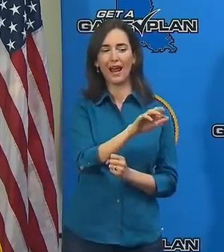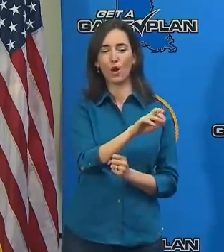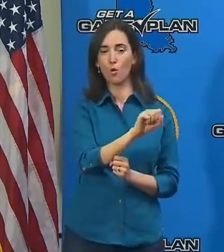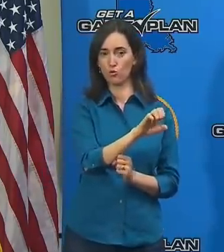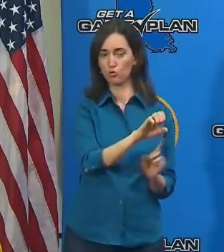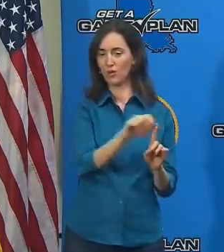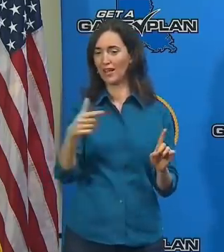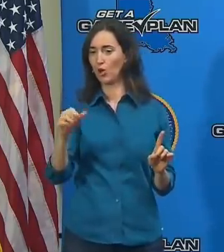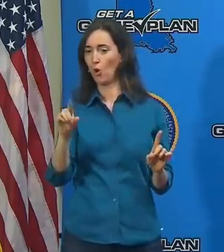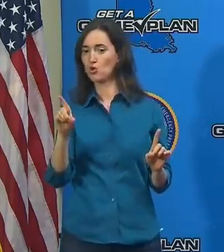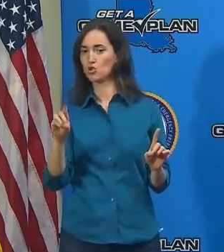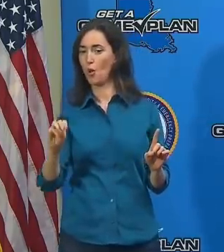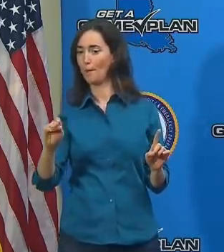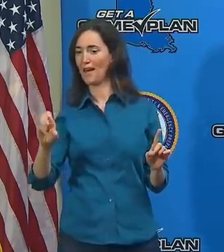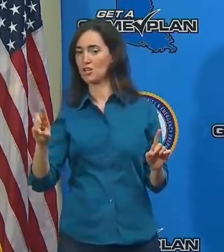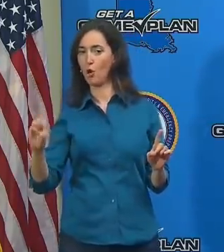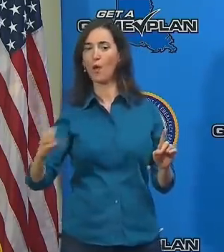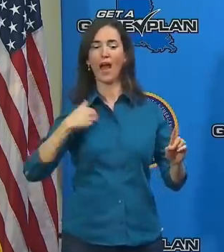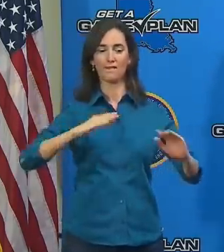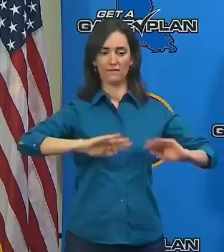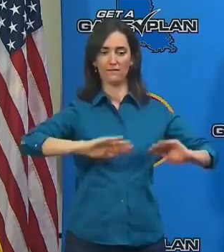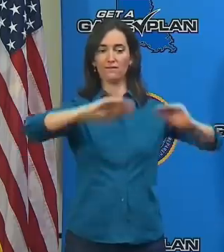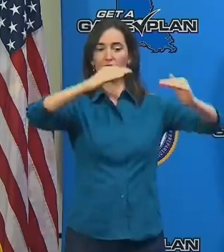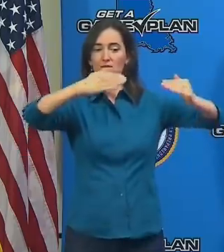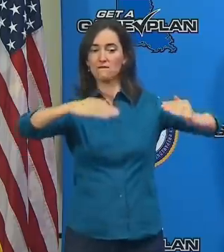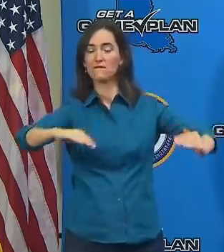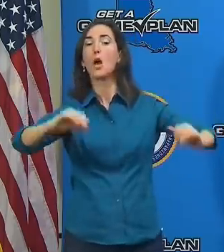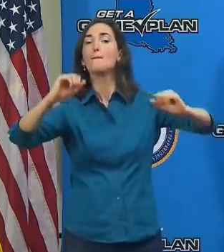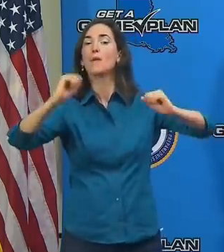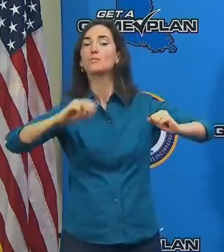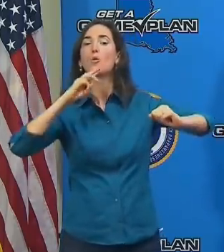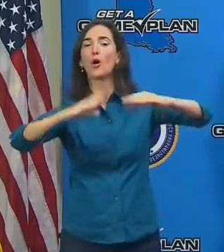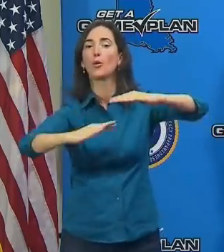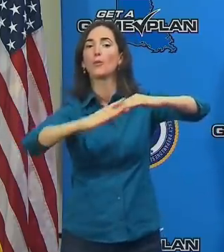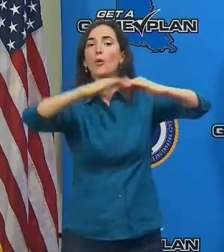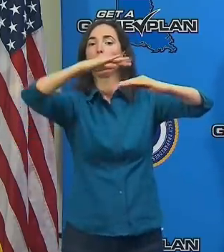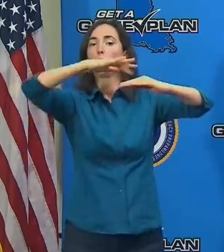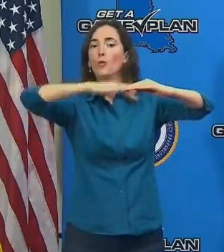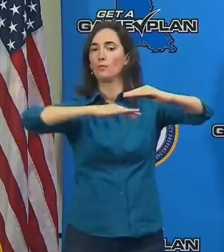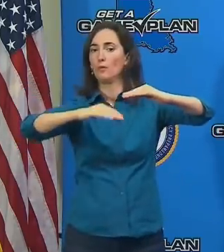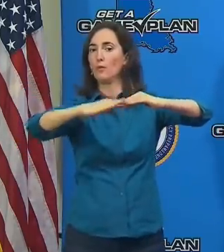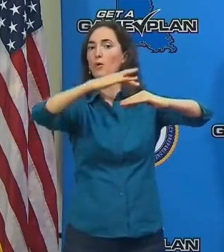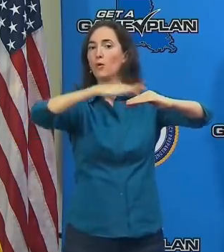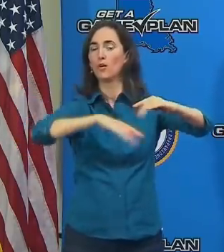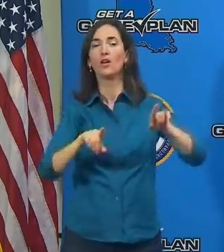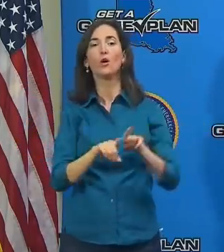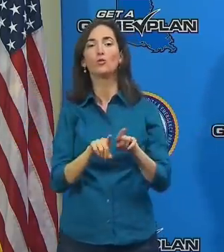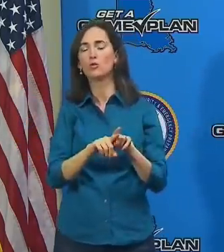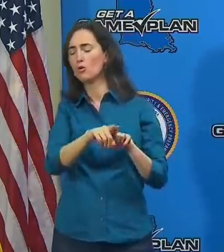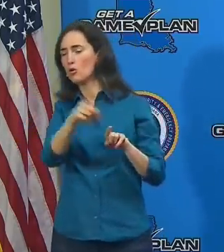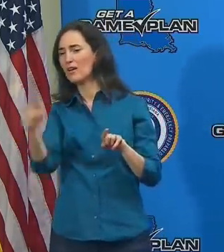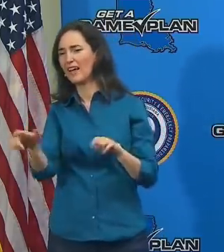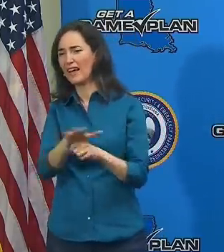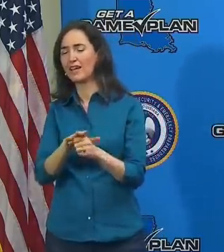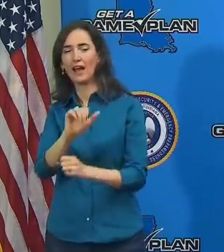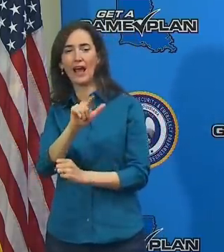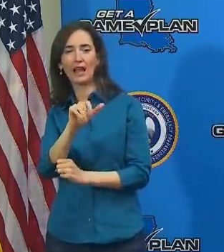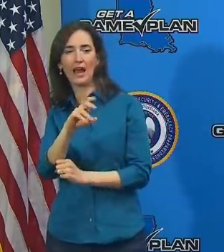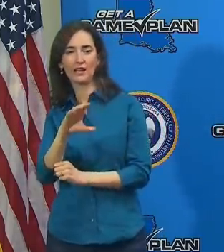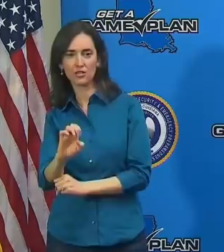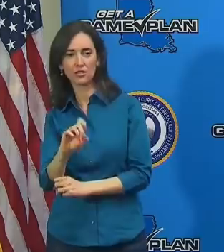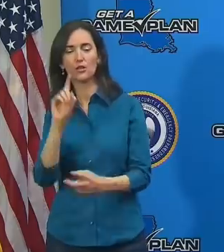system, non-federal back levees around Middle Grove and Alliance in Plaquemines Parish,